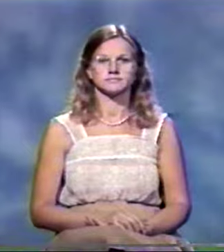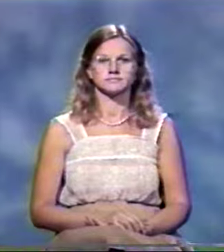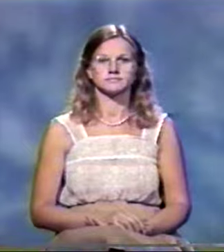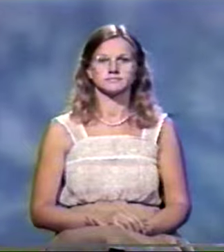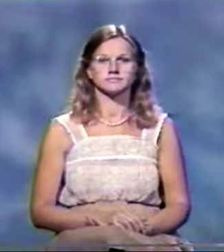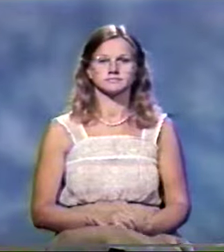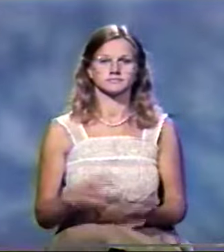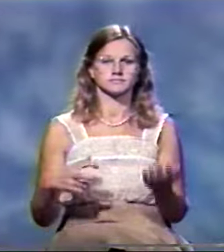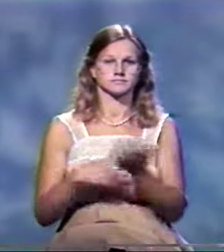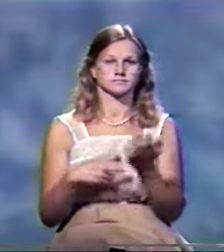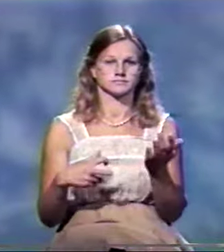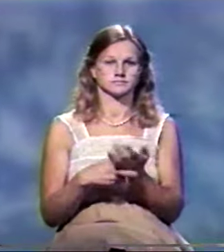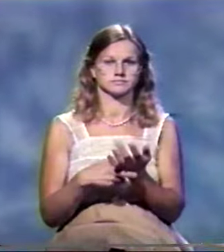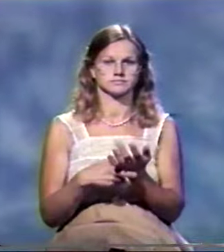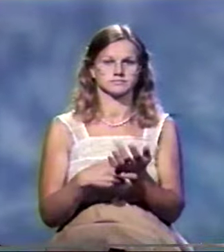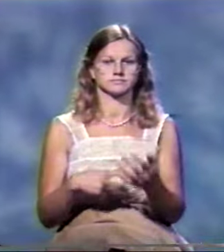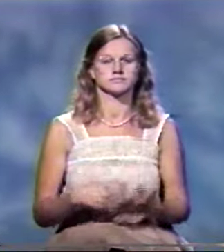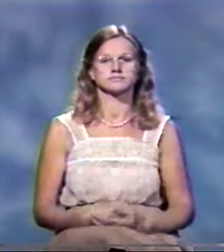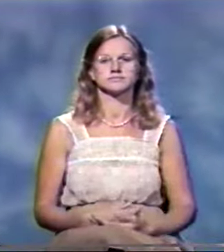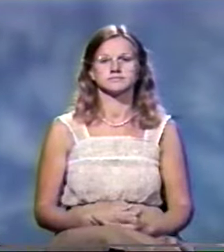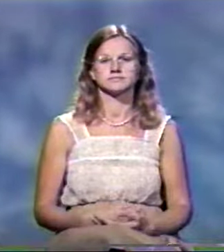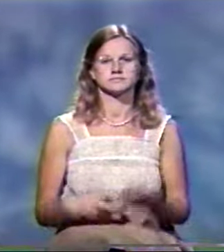A ticket. A ticket.